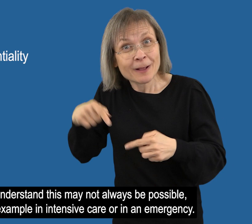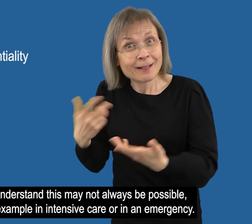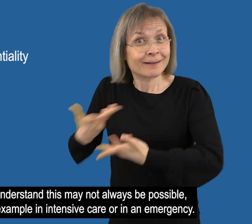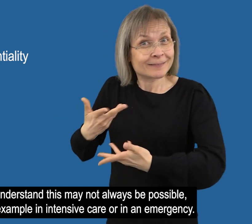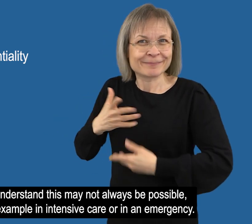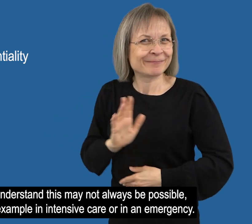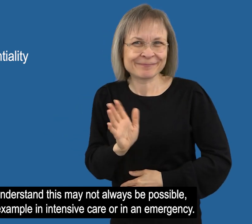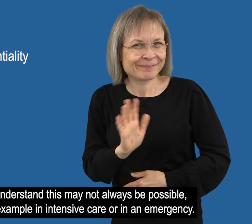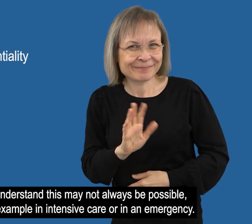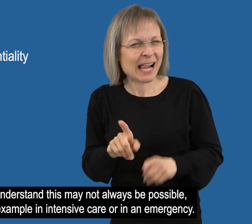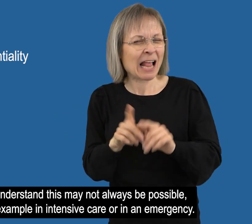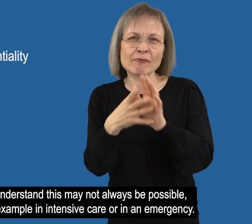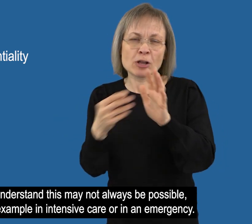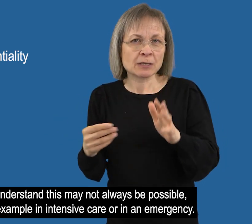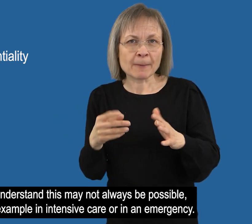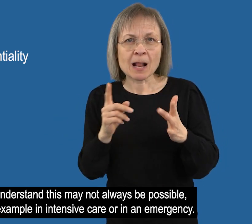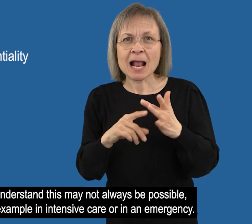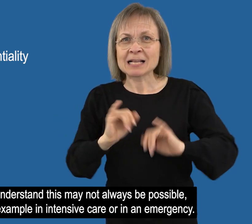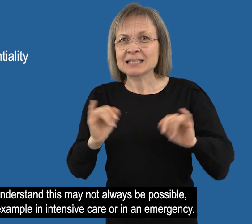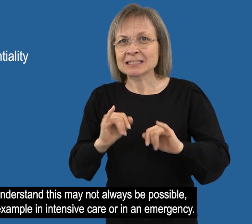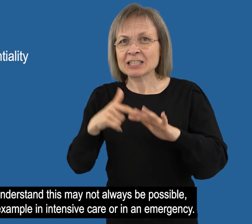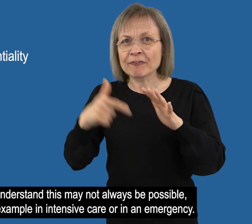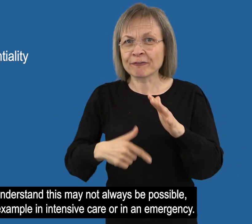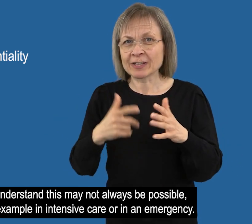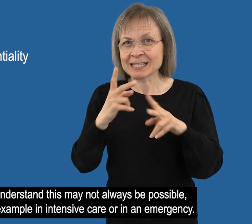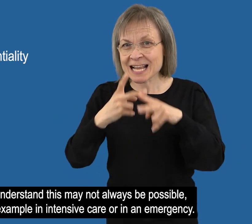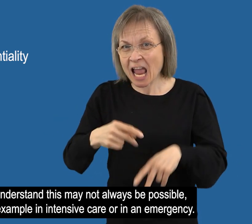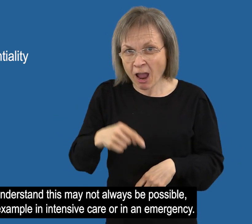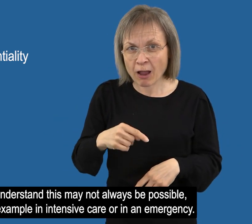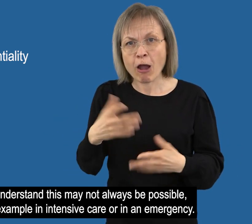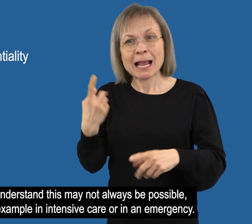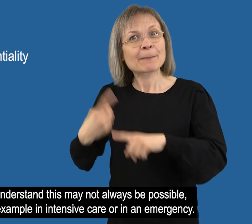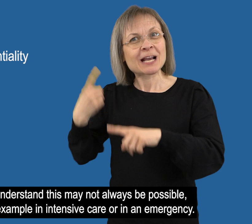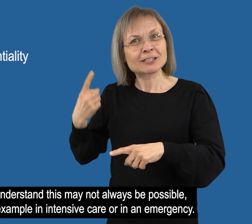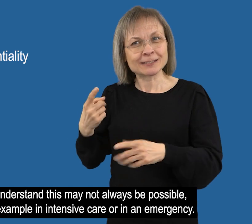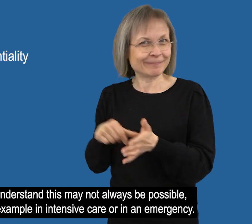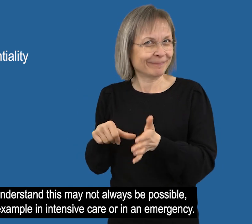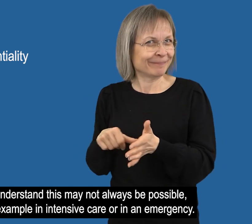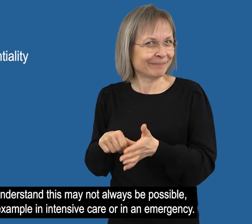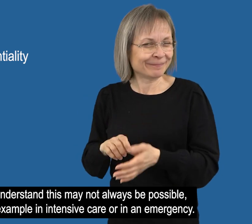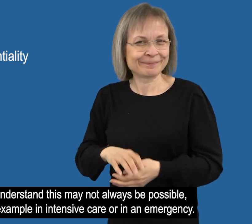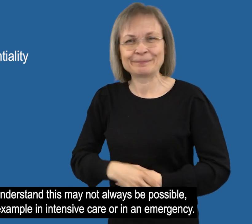I understand this may not always be possible, for example, in intensive care or in an emergency.